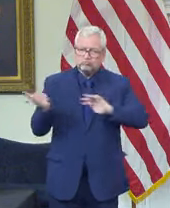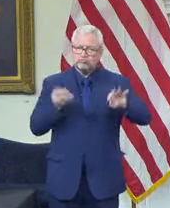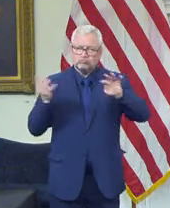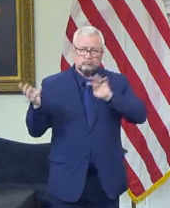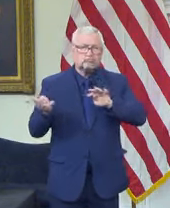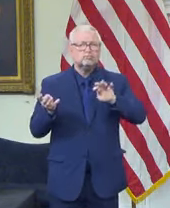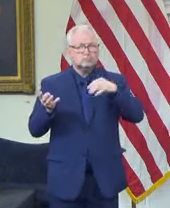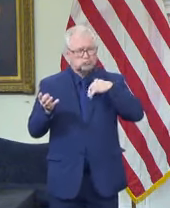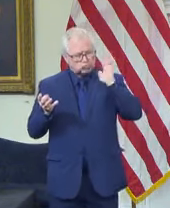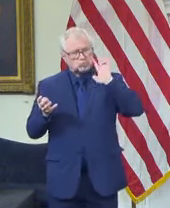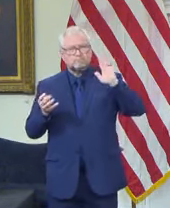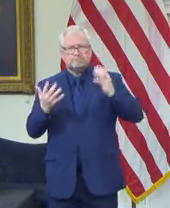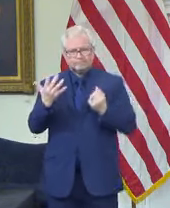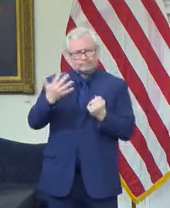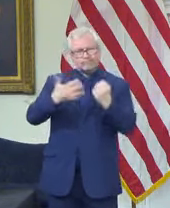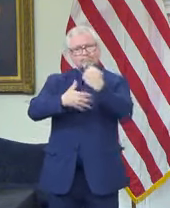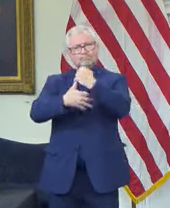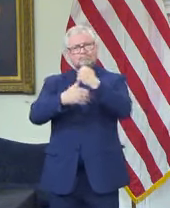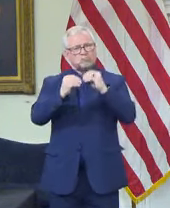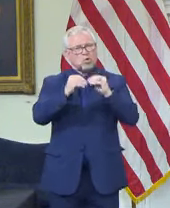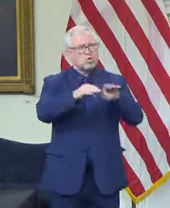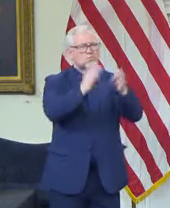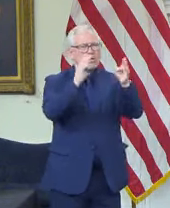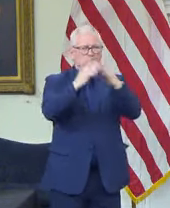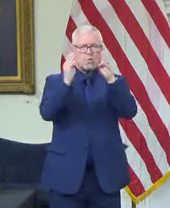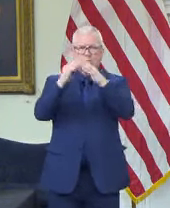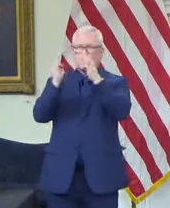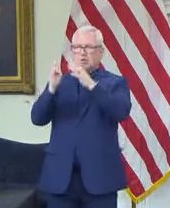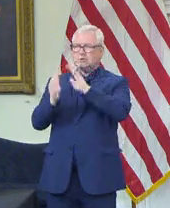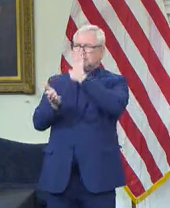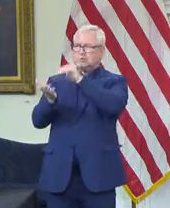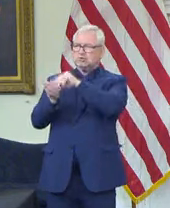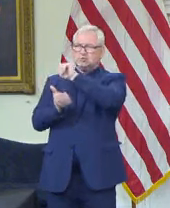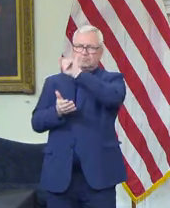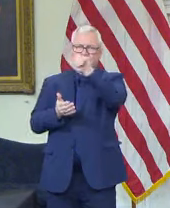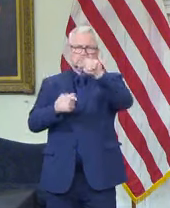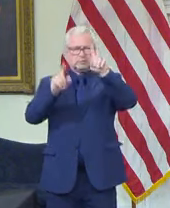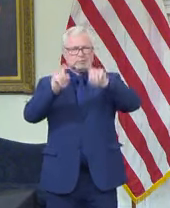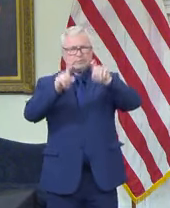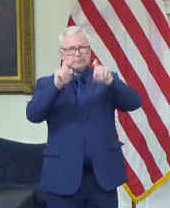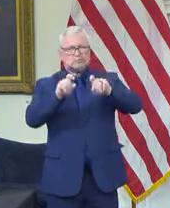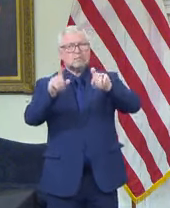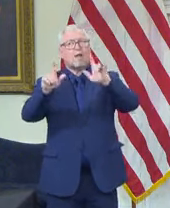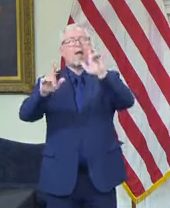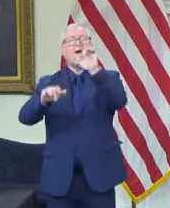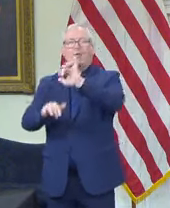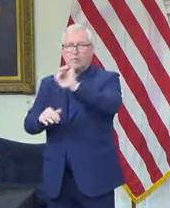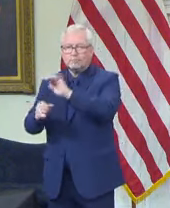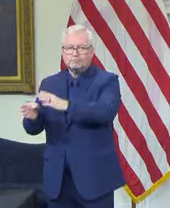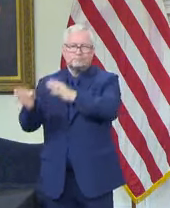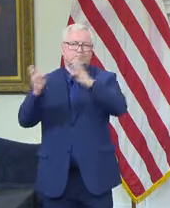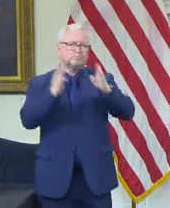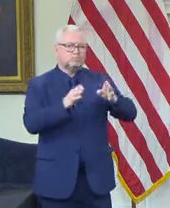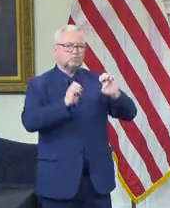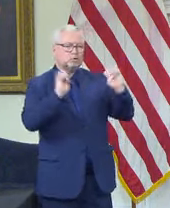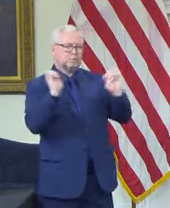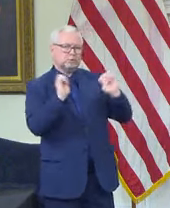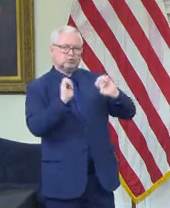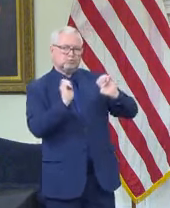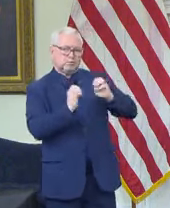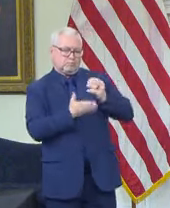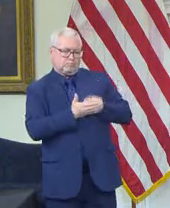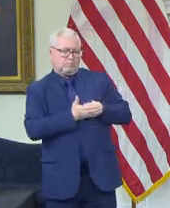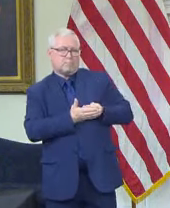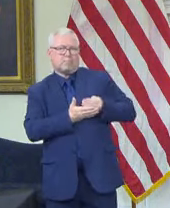also continue to work on emergency procurements to secure as many at-home rapid tests